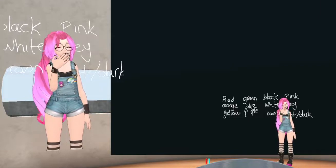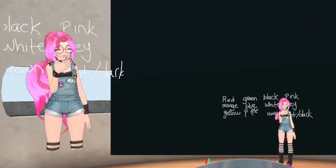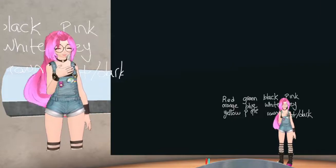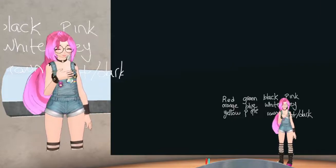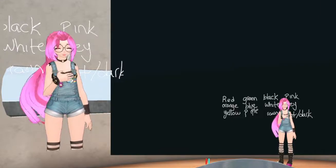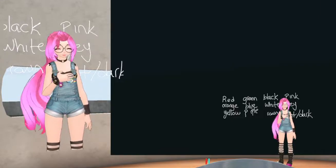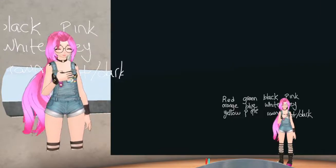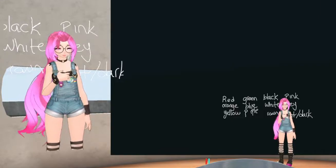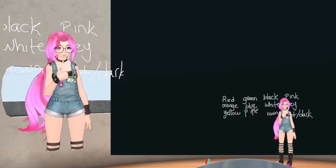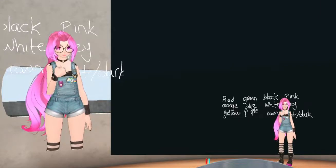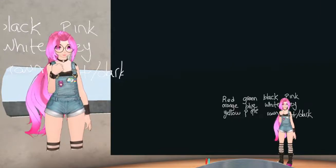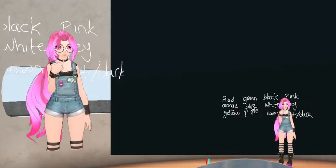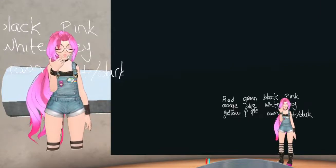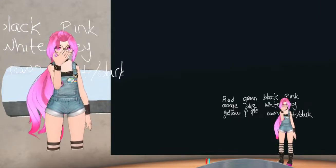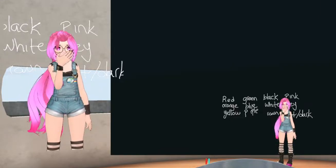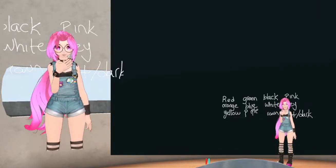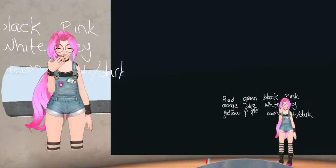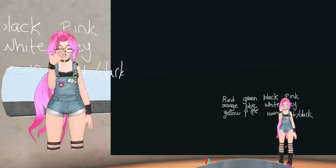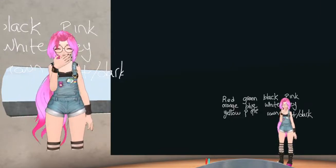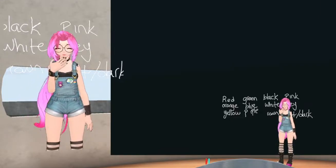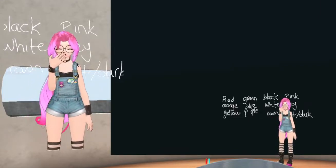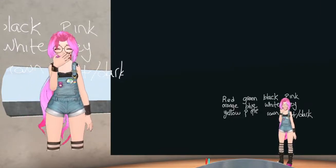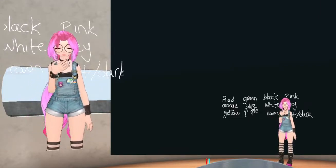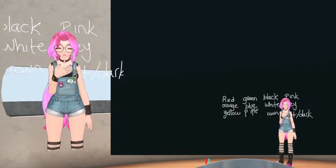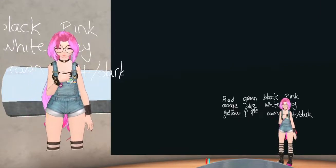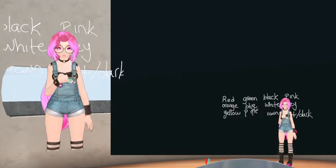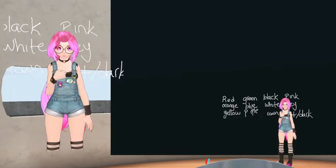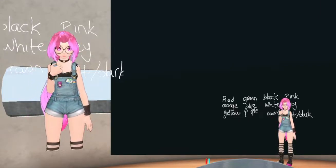face. Yes. So pale.